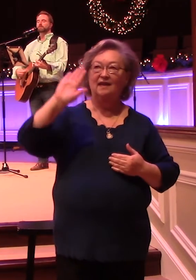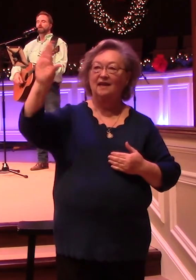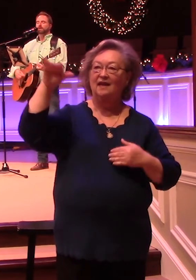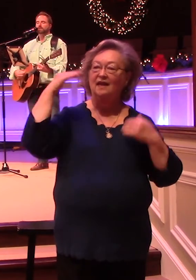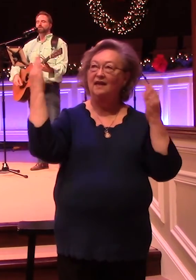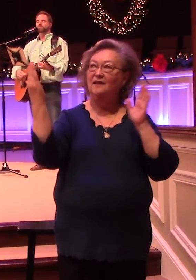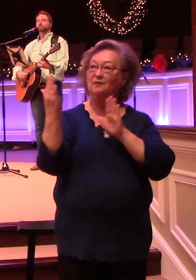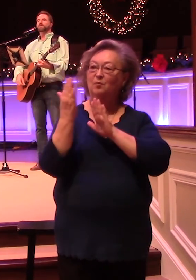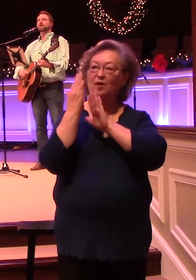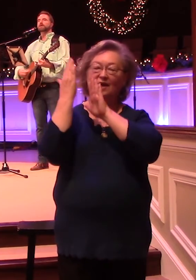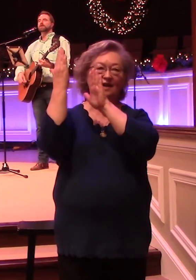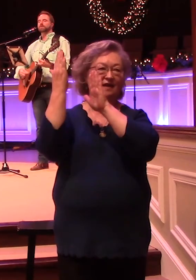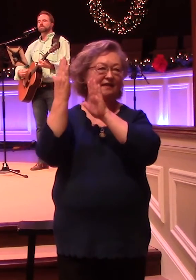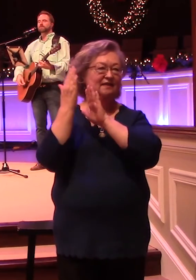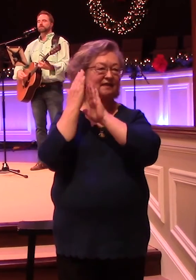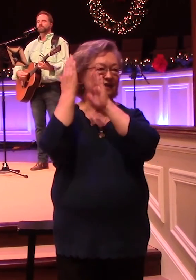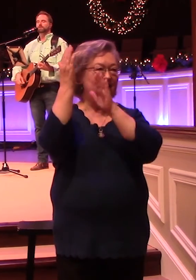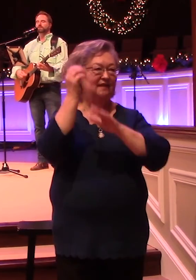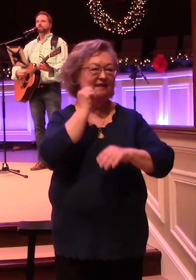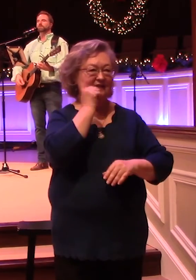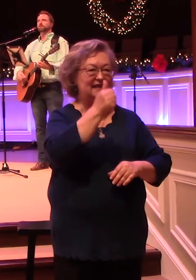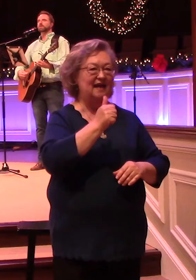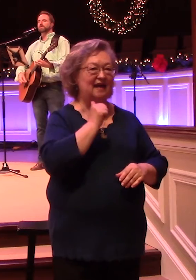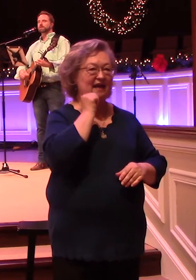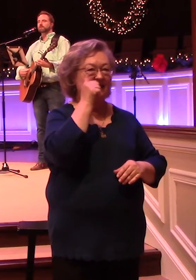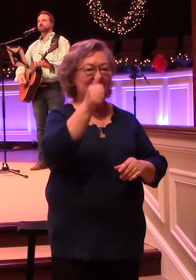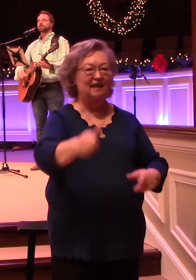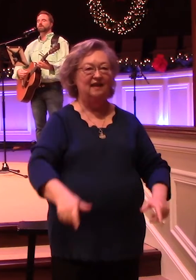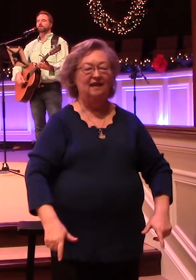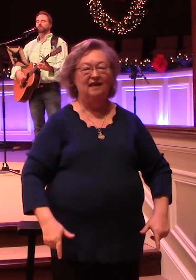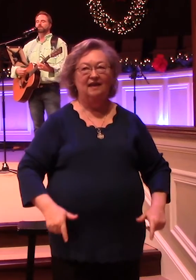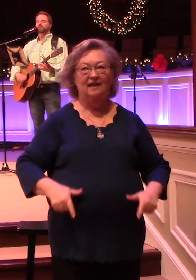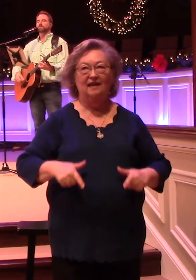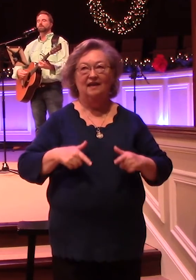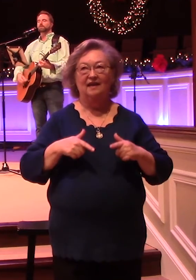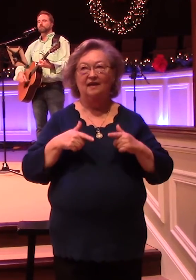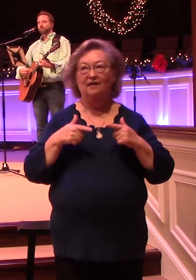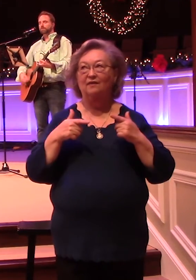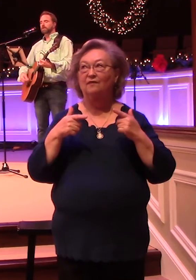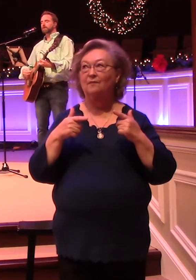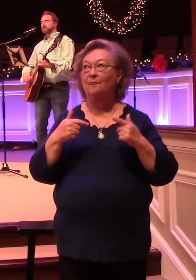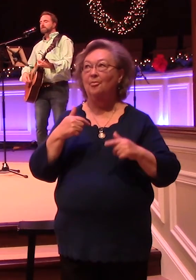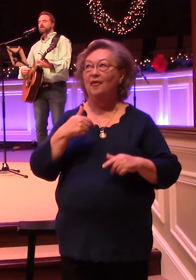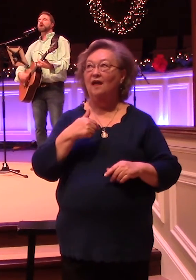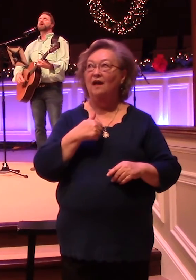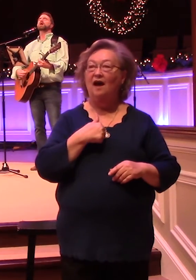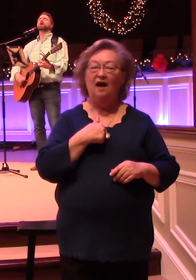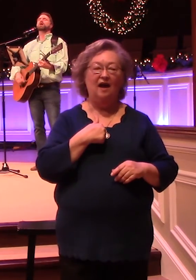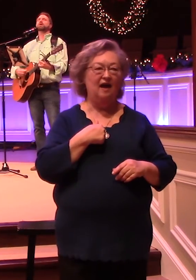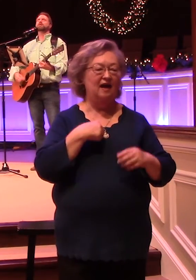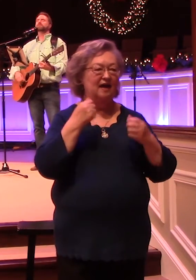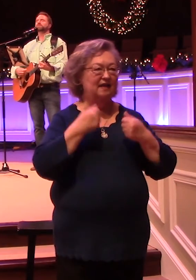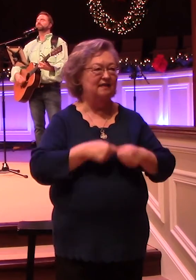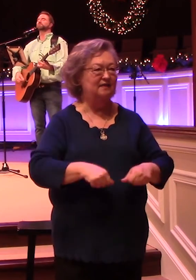His presence daily live, and I